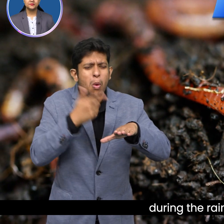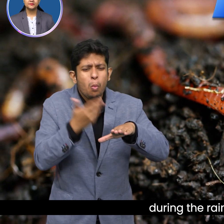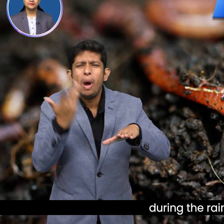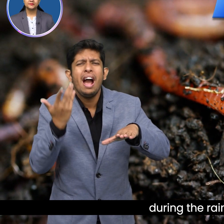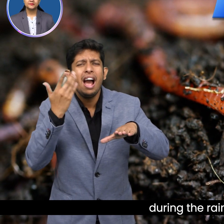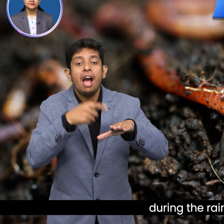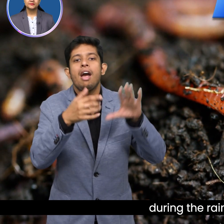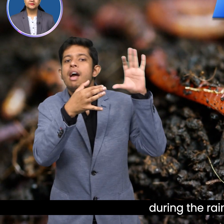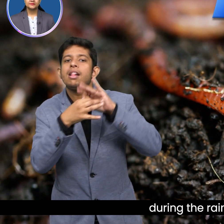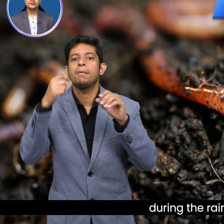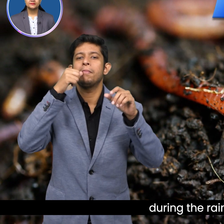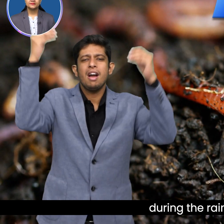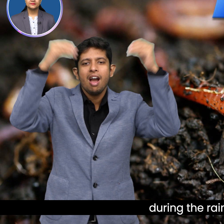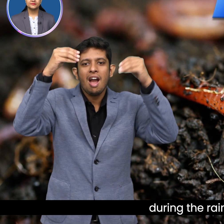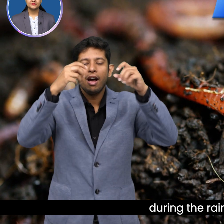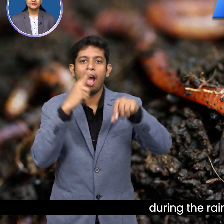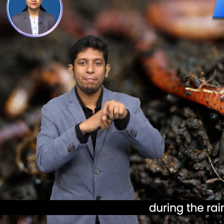season.